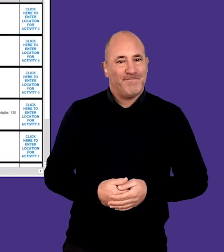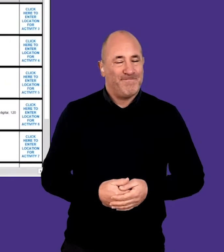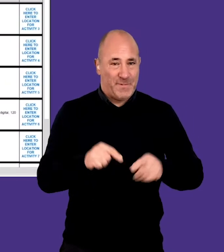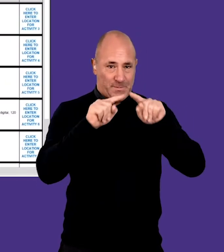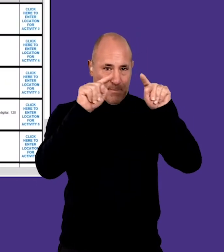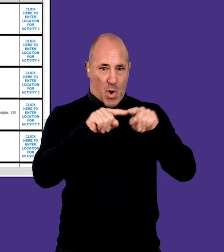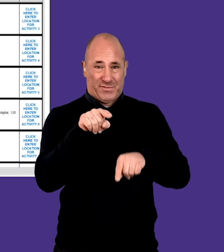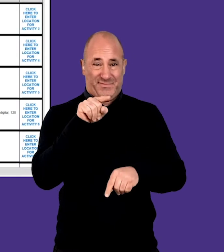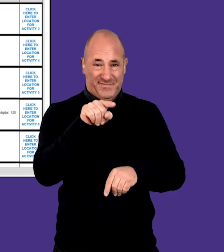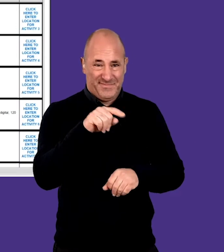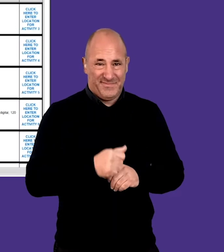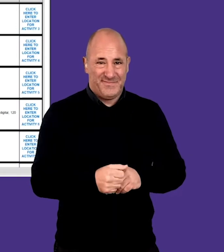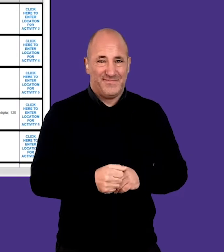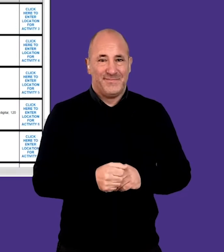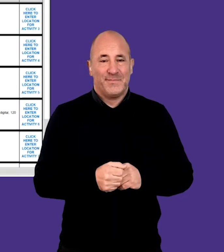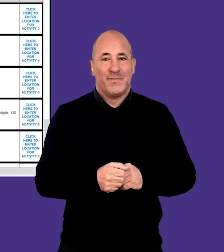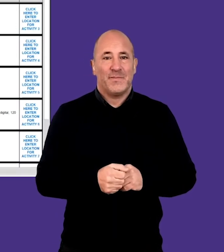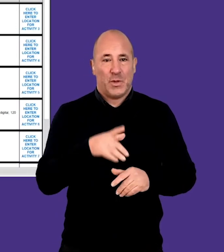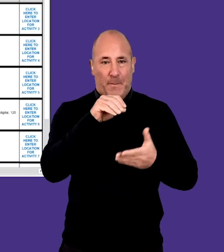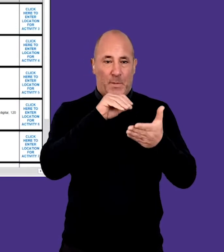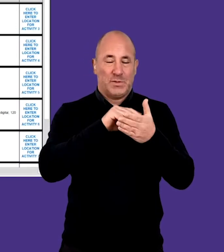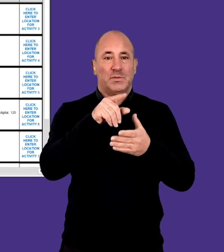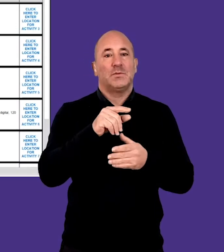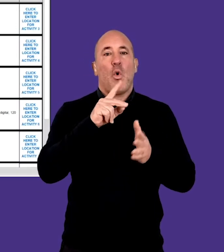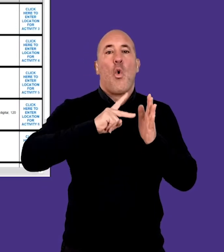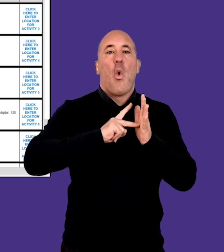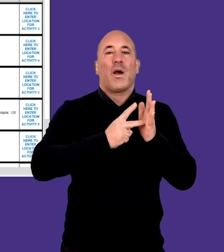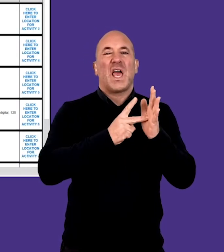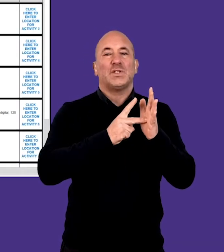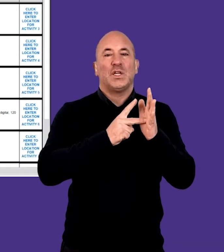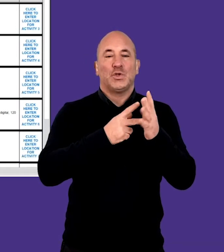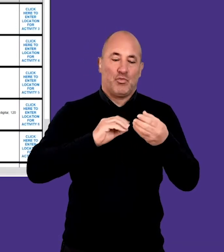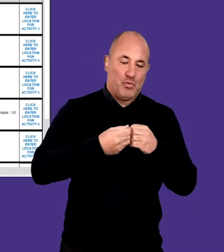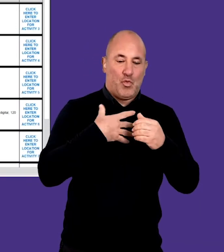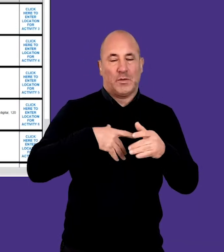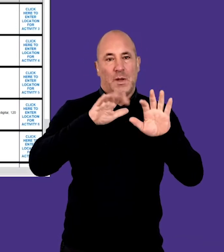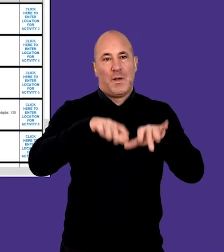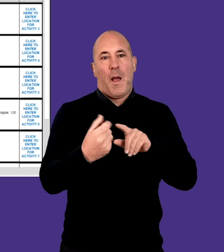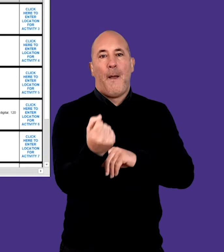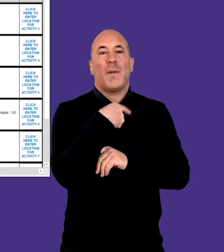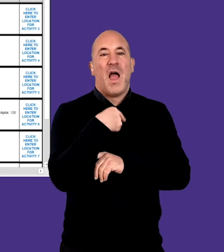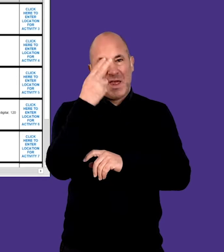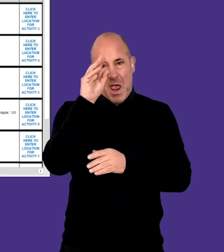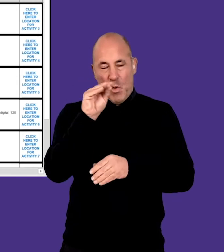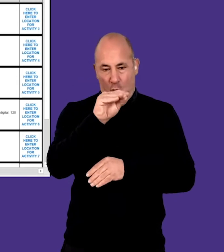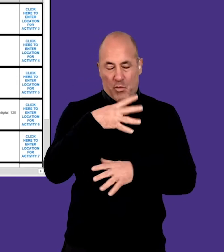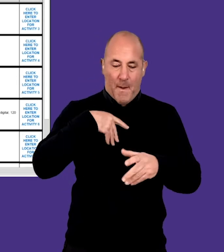In this box, you'll need to state the name of the organisation making the application to become an